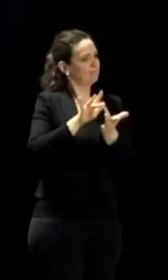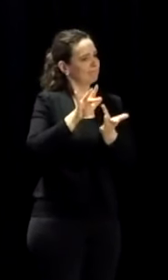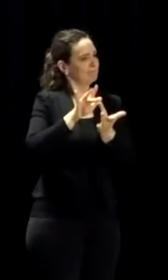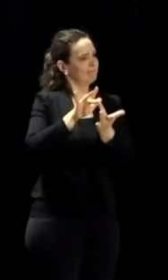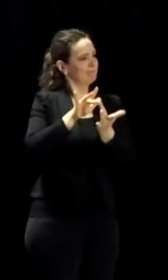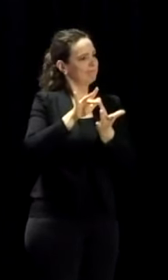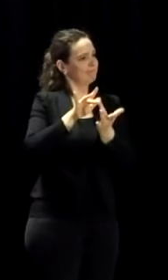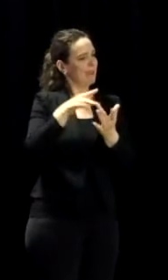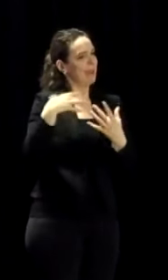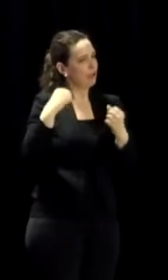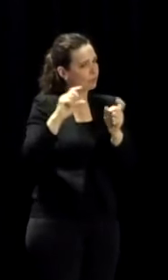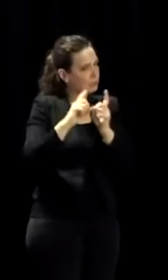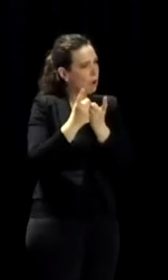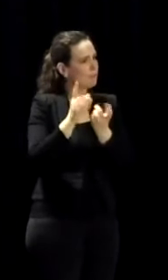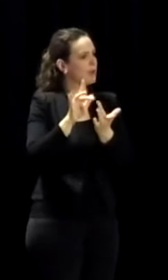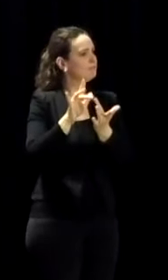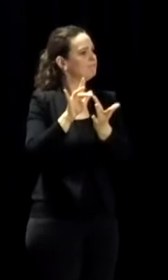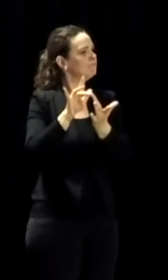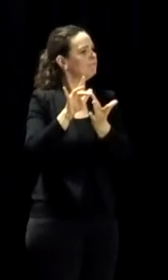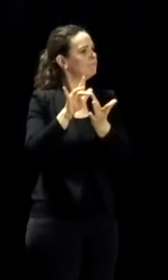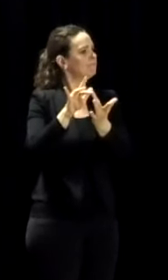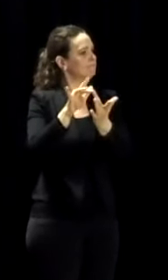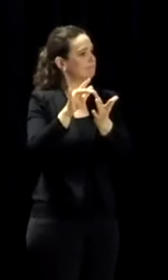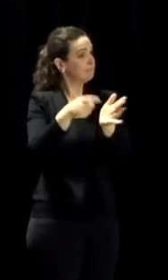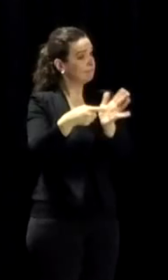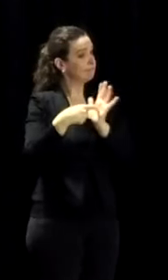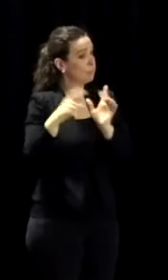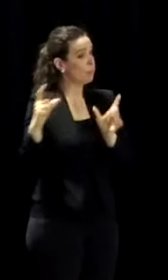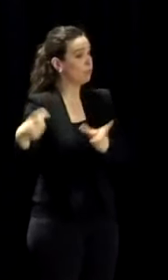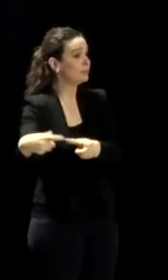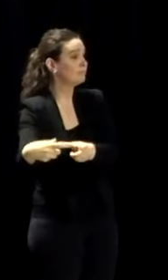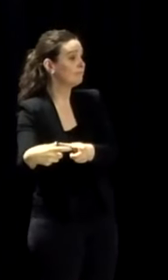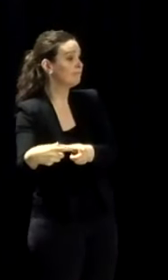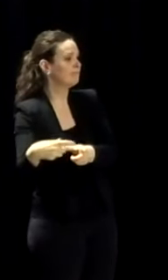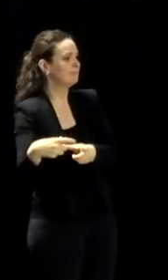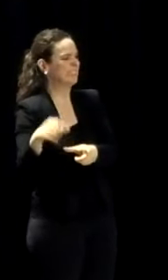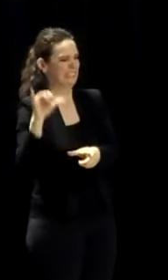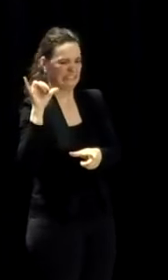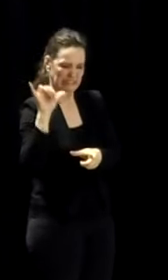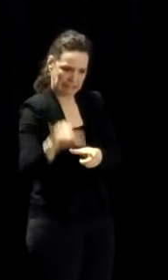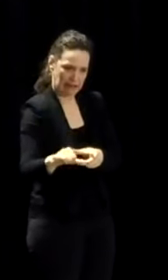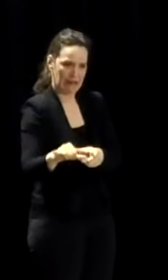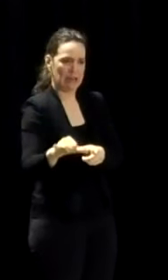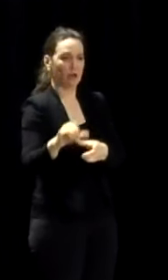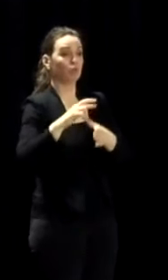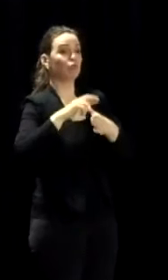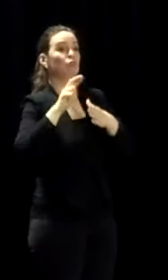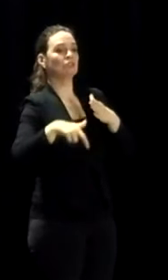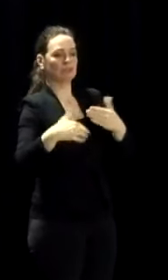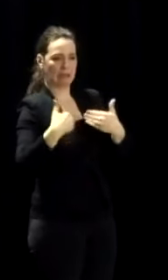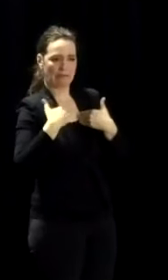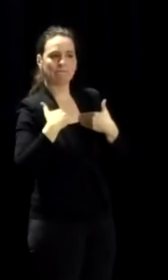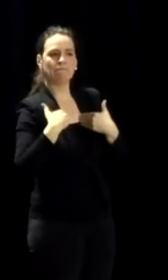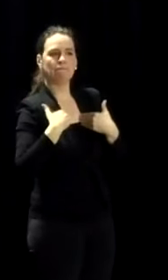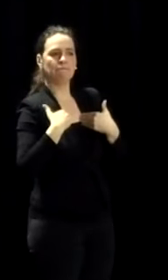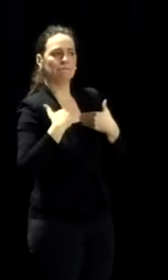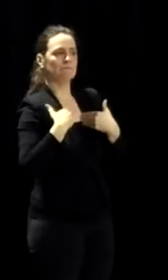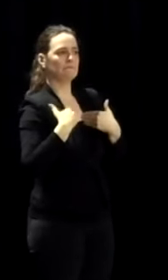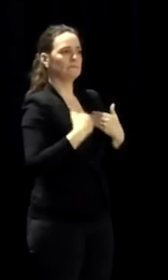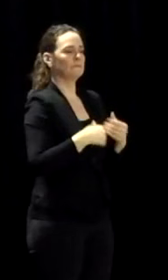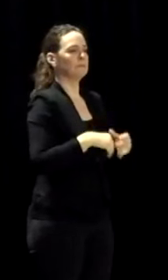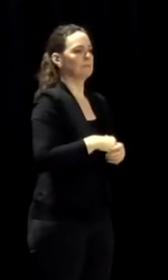back. Again, this is our executive order we put into place. Why do we do that? We knew that when you get a test, there's not a 24-hour